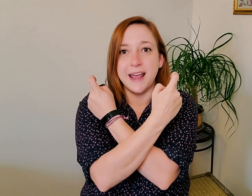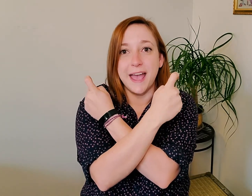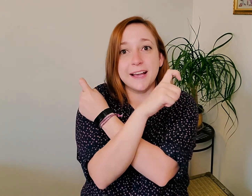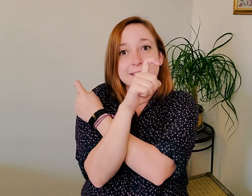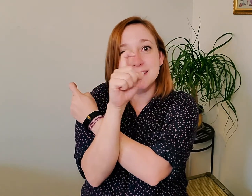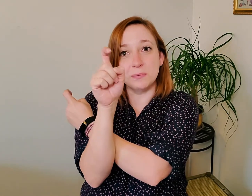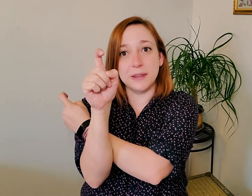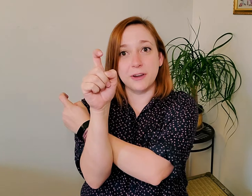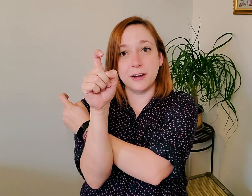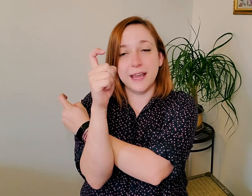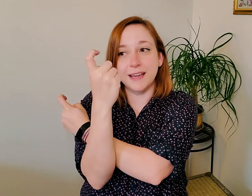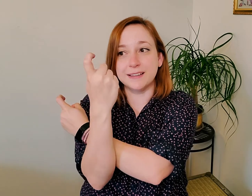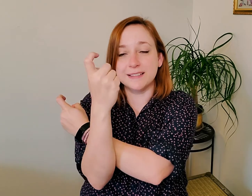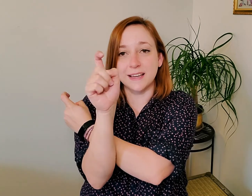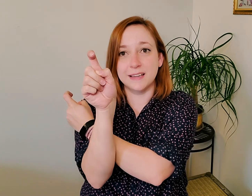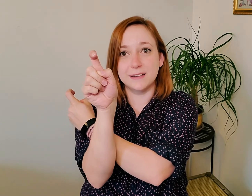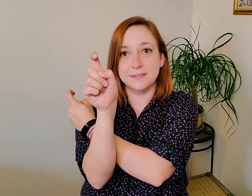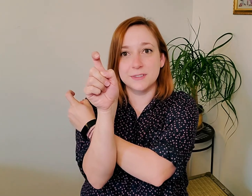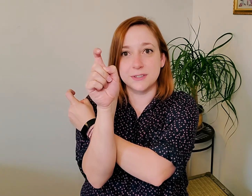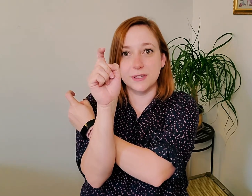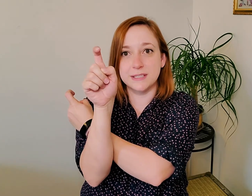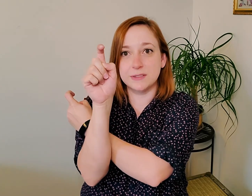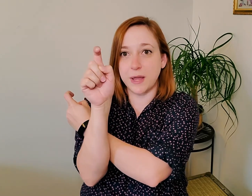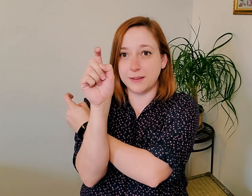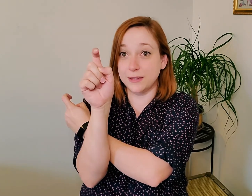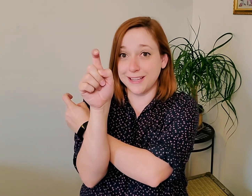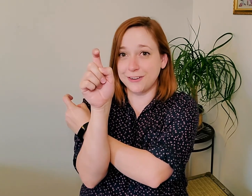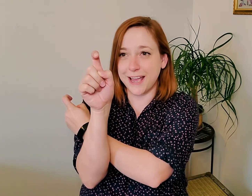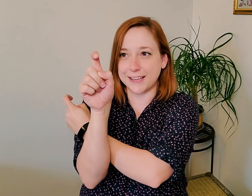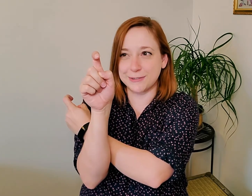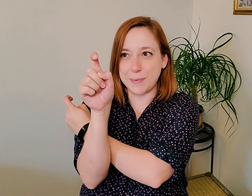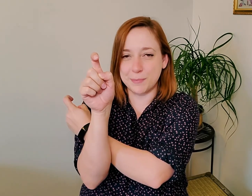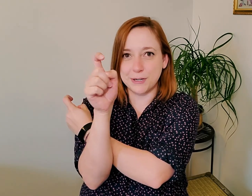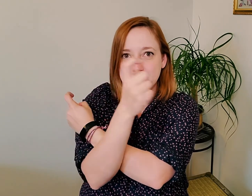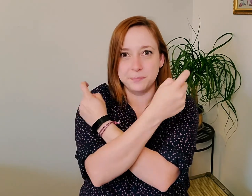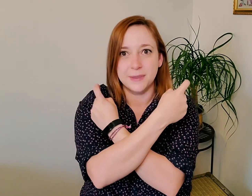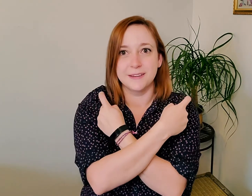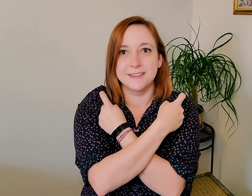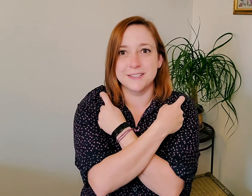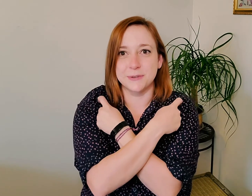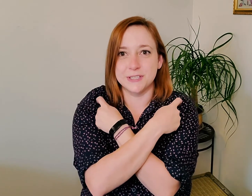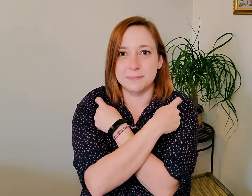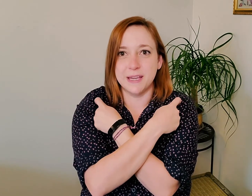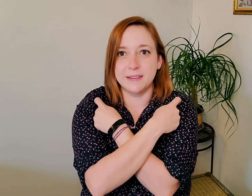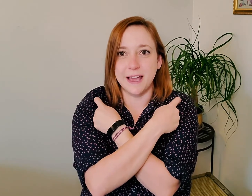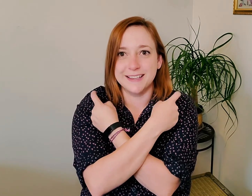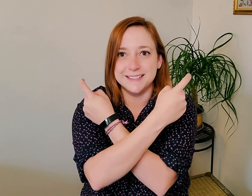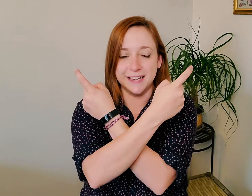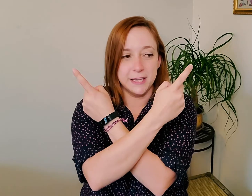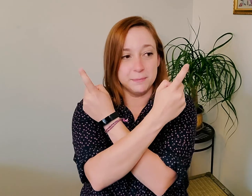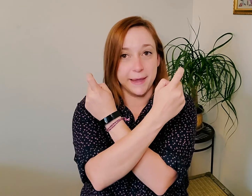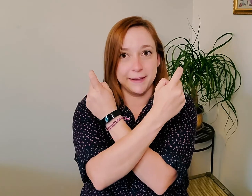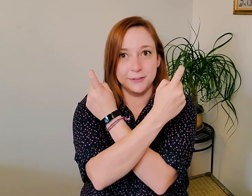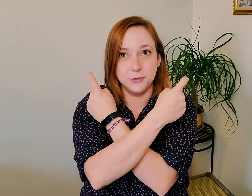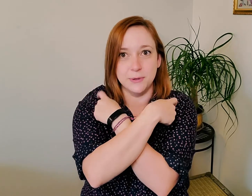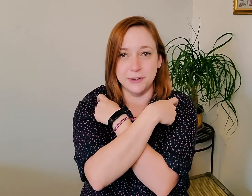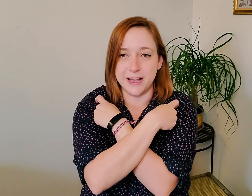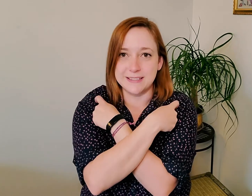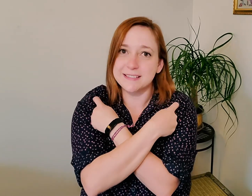X with our hand sign. So this is the letter X, remember? So we just make the X and then make 2 little X's